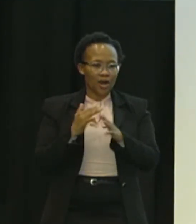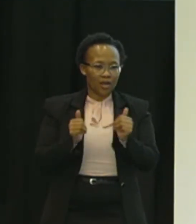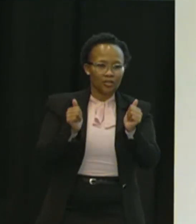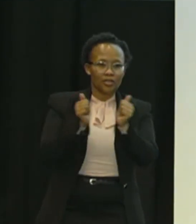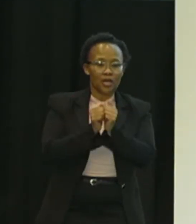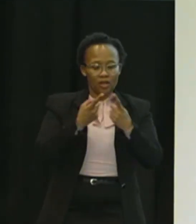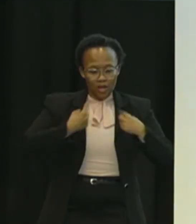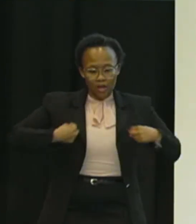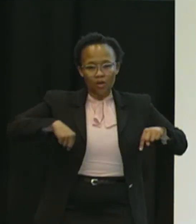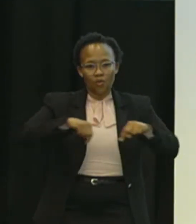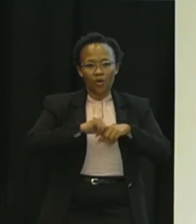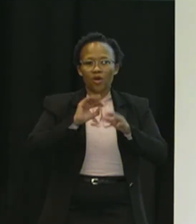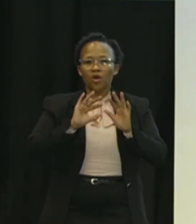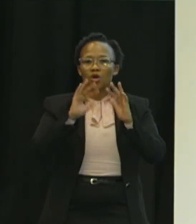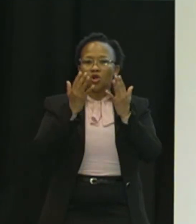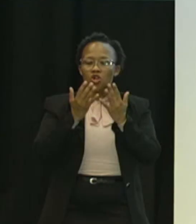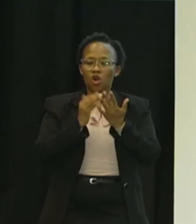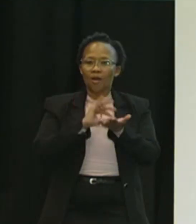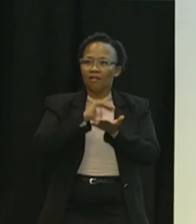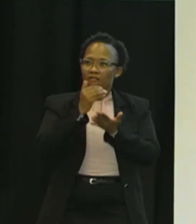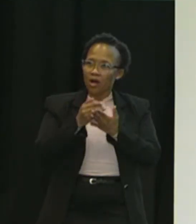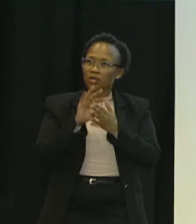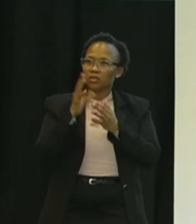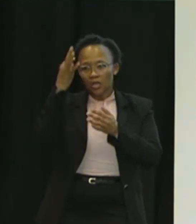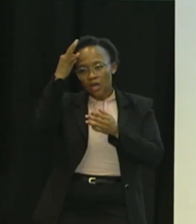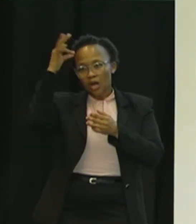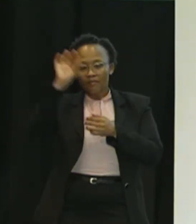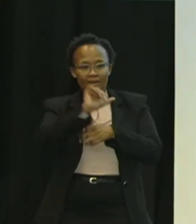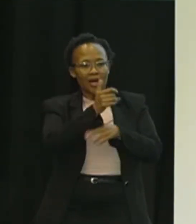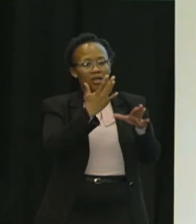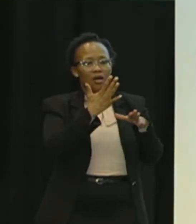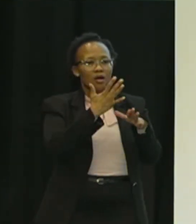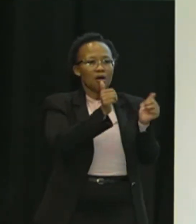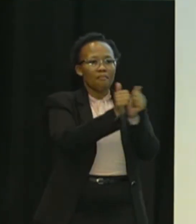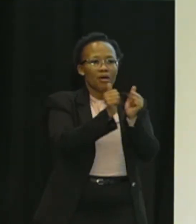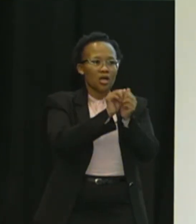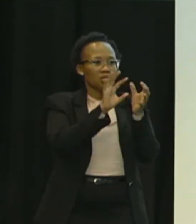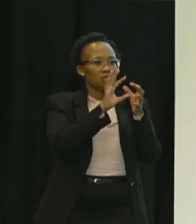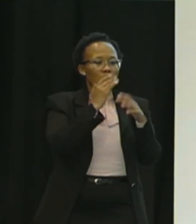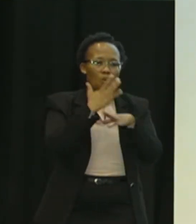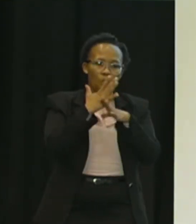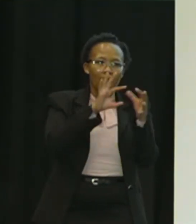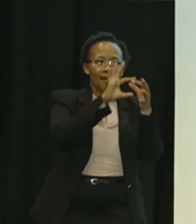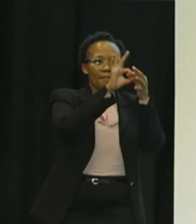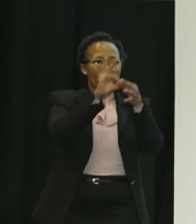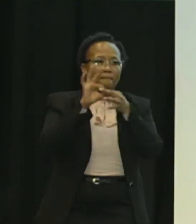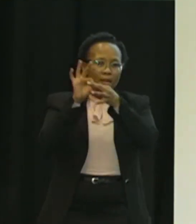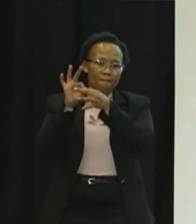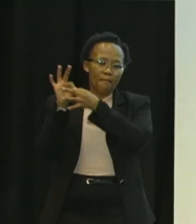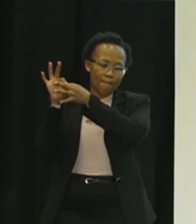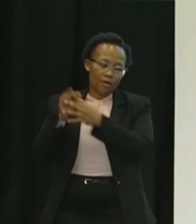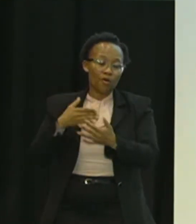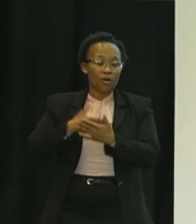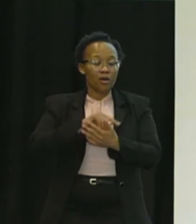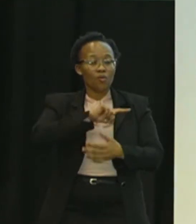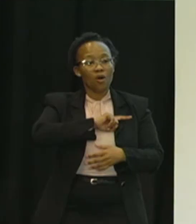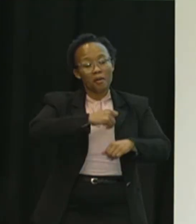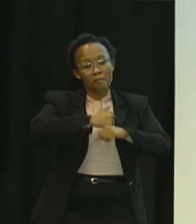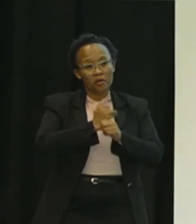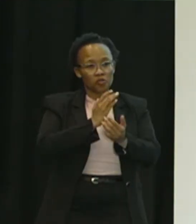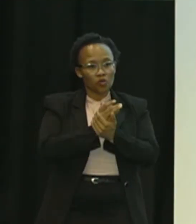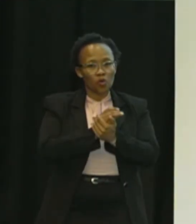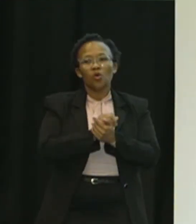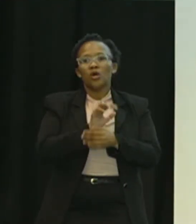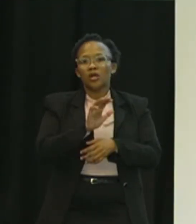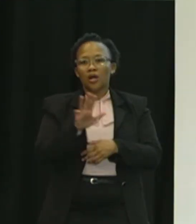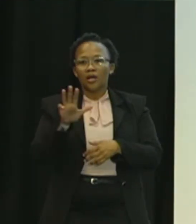we are committed to work with the government and other partners to ensure that we scale up the key populations program and we meet the